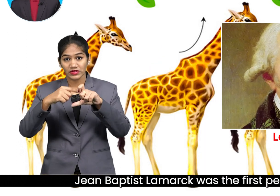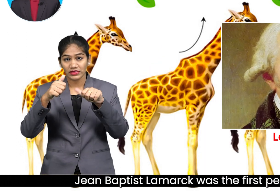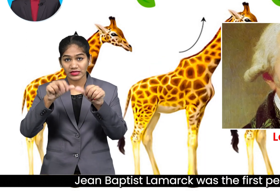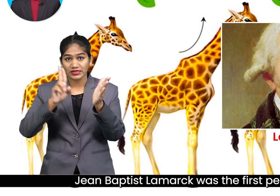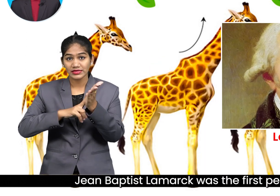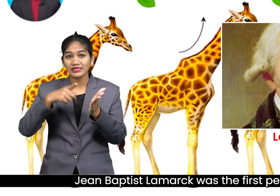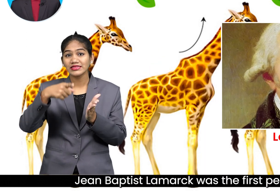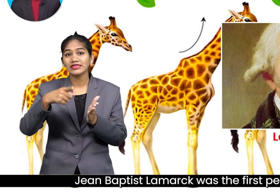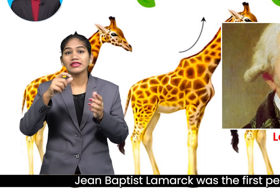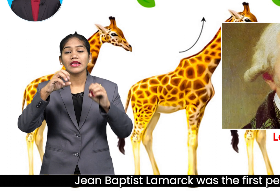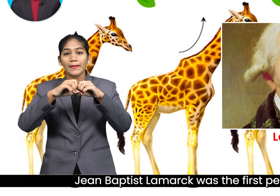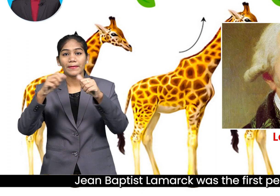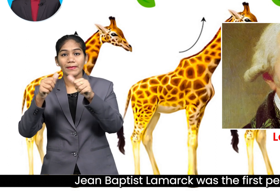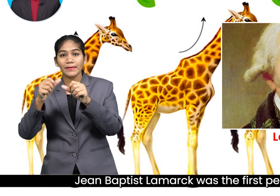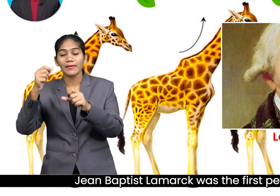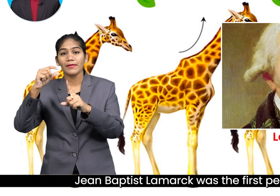Jean-Baptiste Lamarck